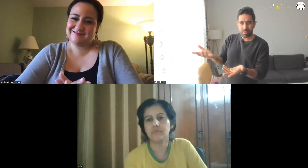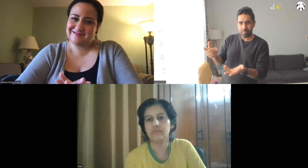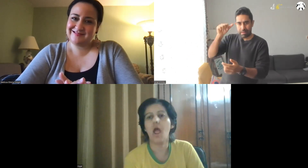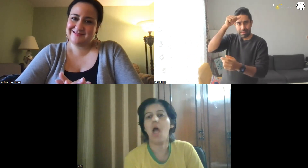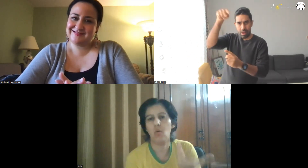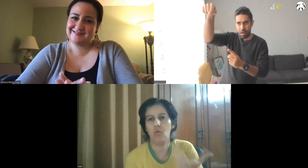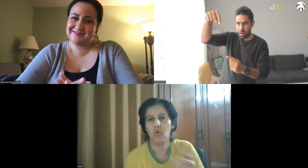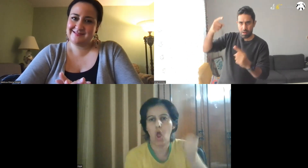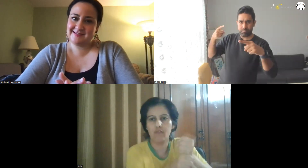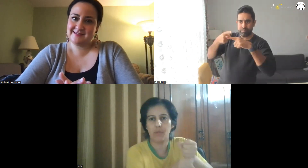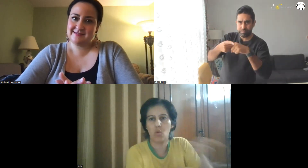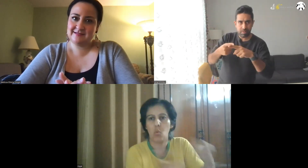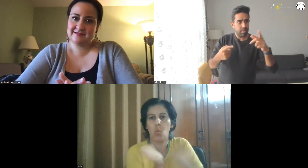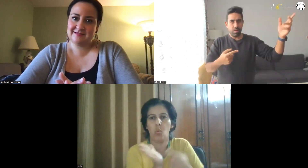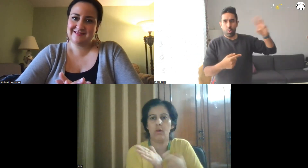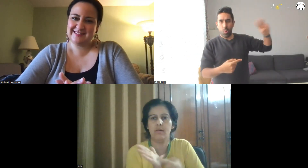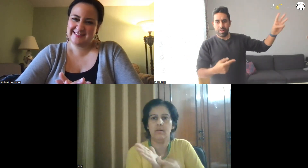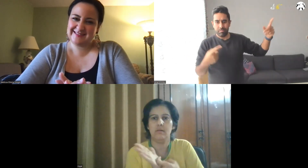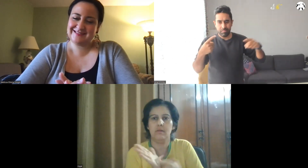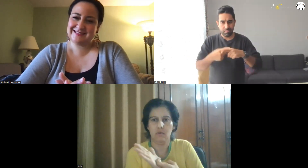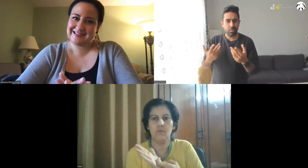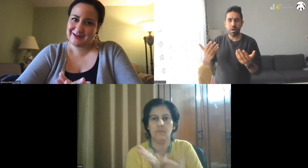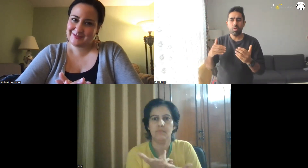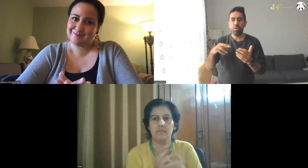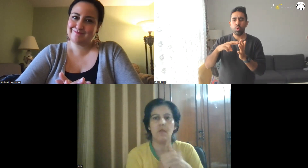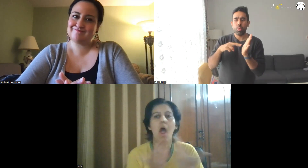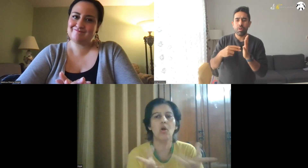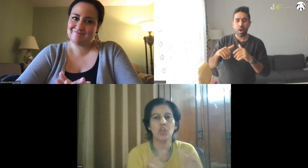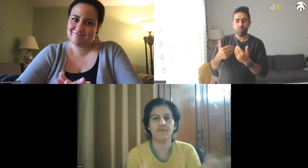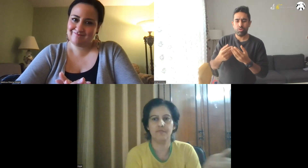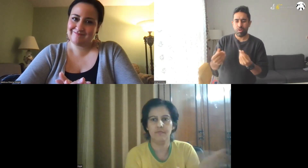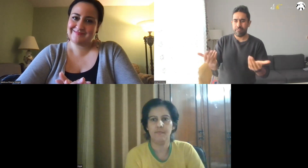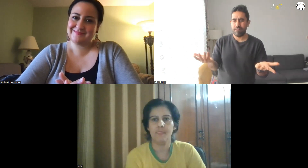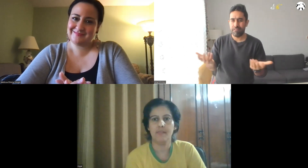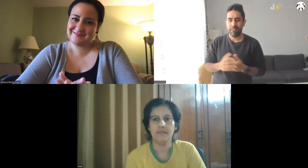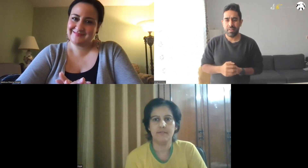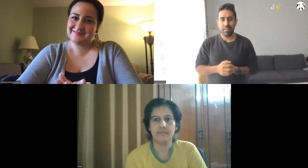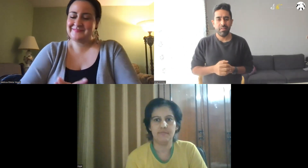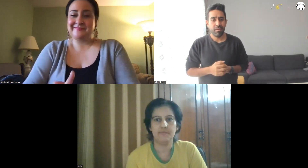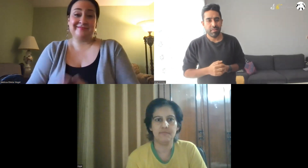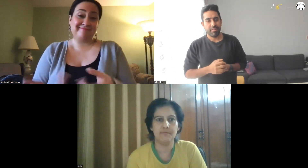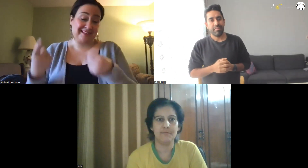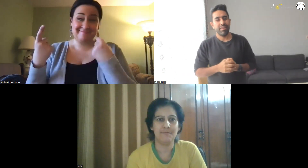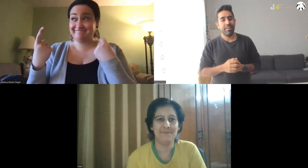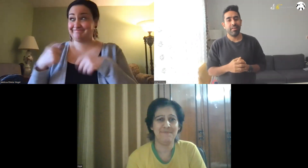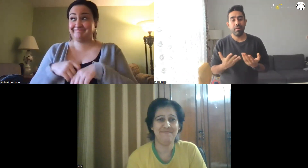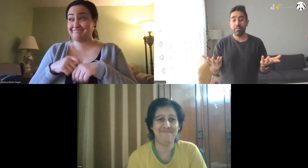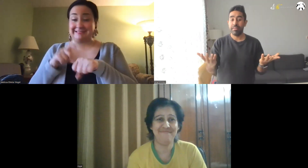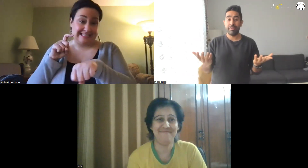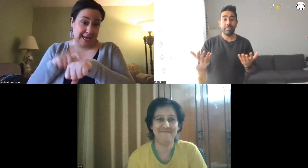the community or the society or the family keeps denying them and telling them what to wear and what not to wear,